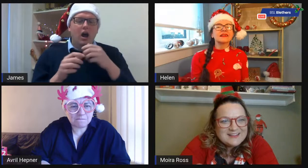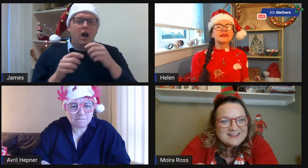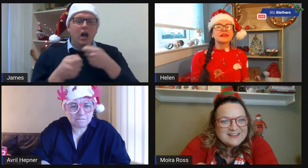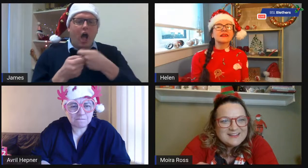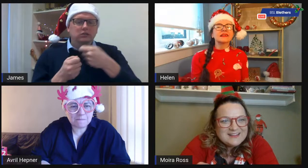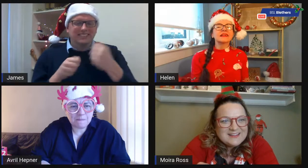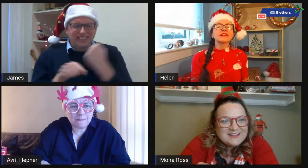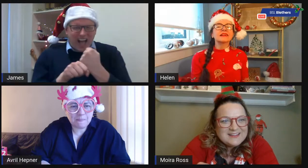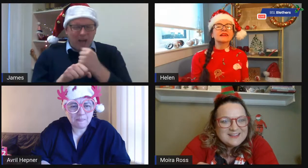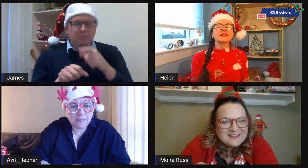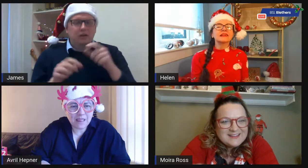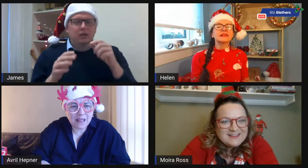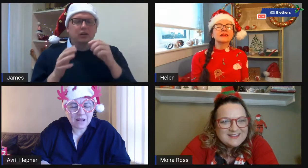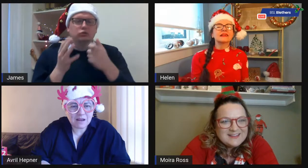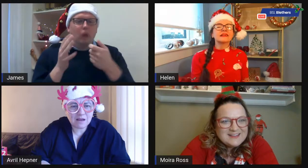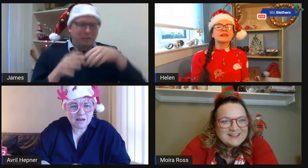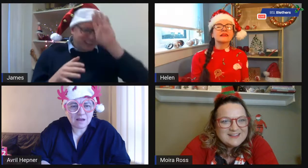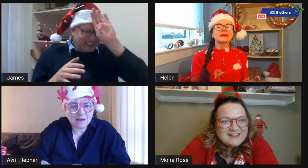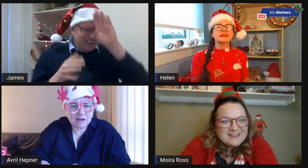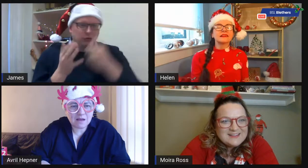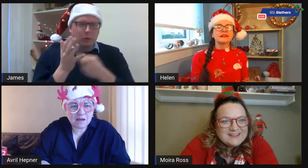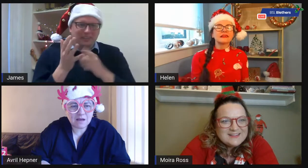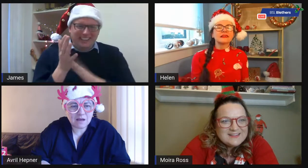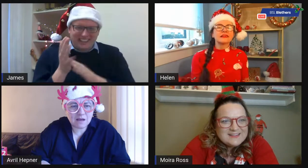our house, we play card games.